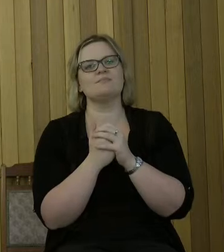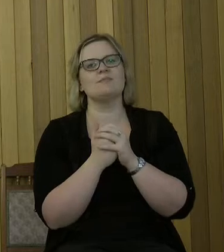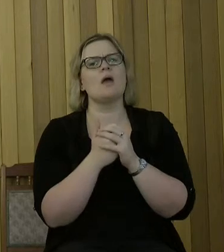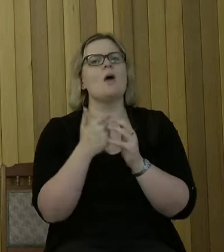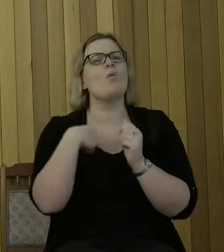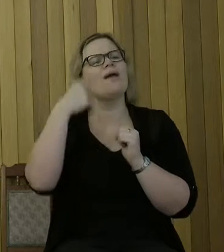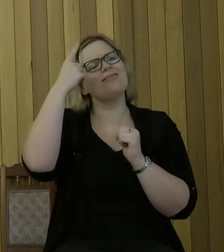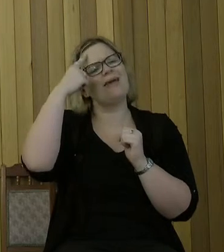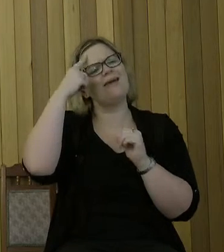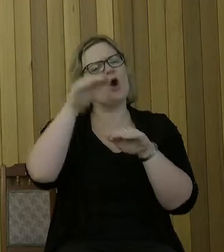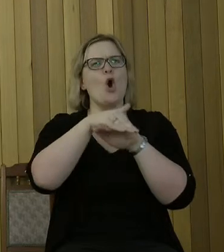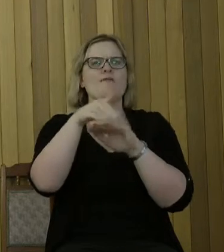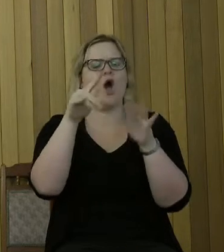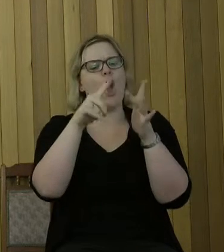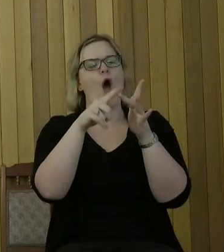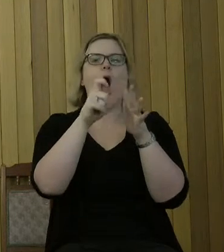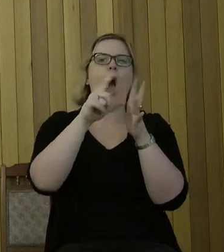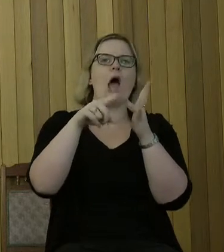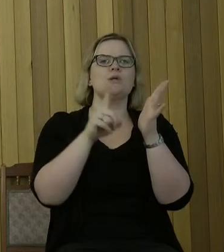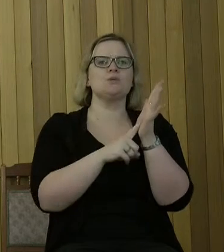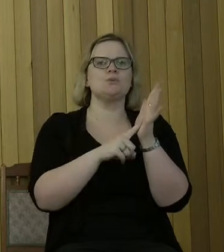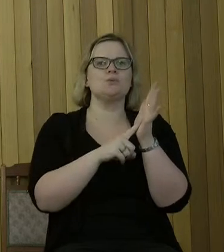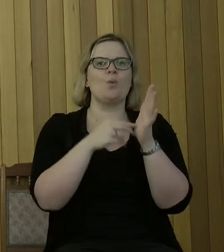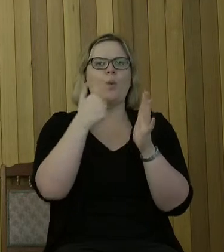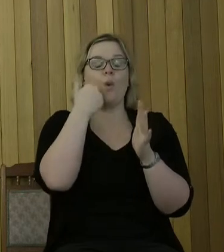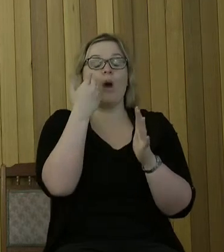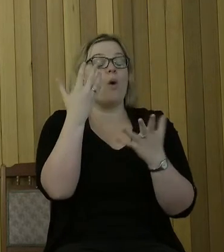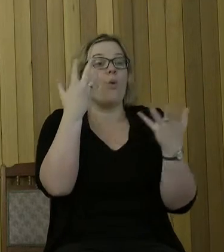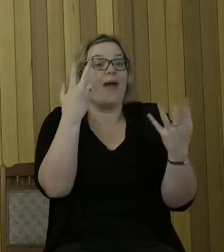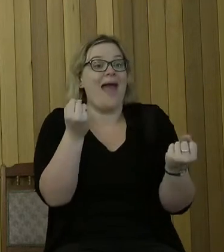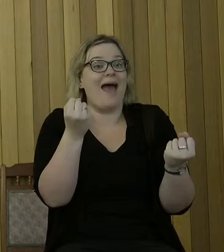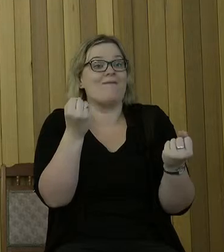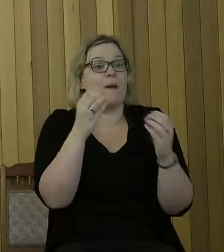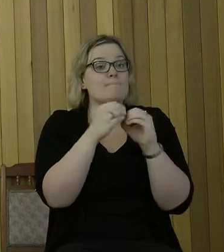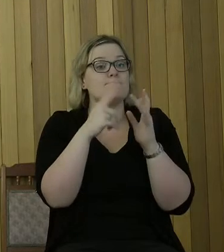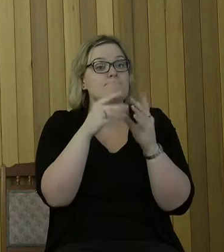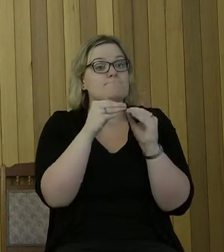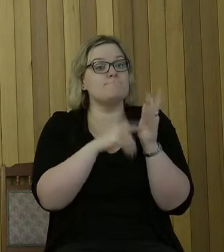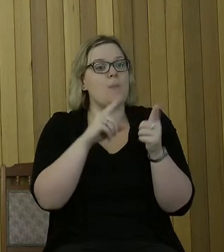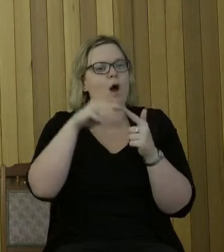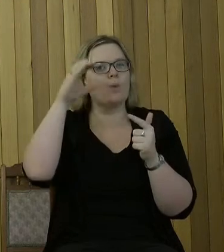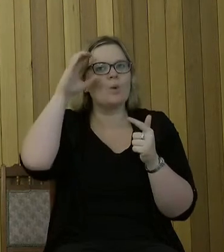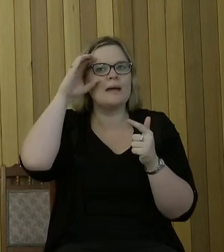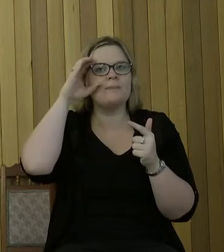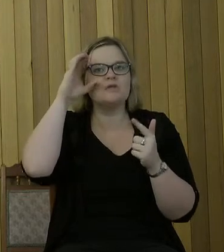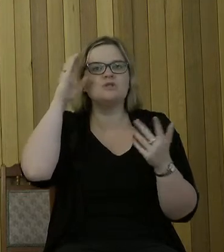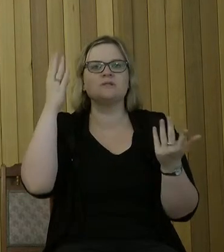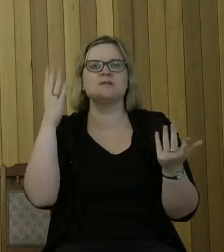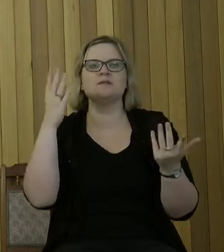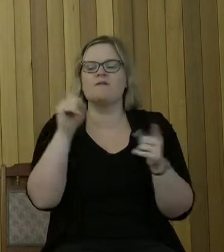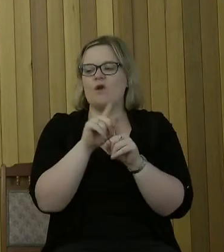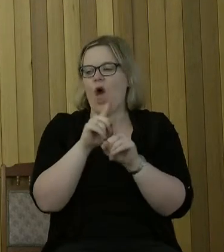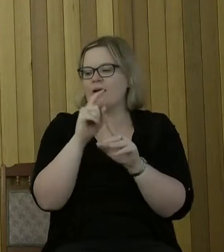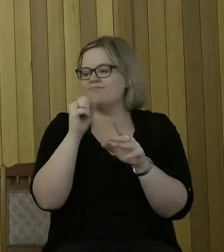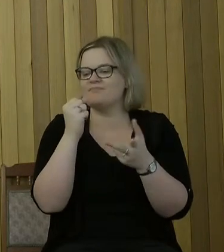When we think of an idol, we often have biblical images of a golden calf. But an idol is